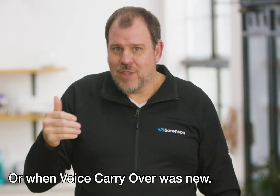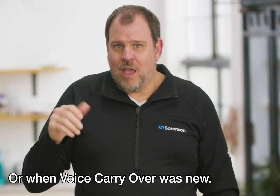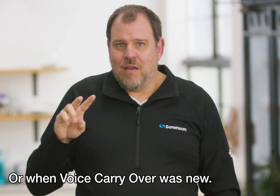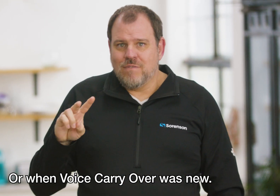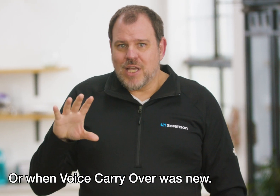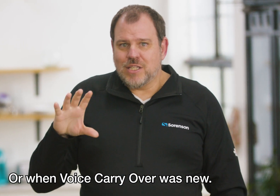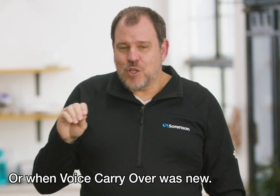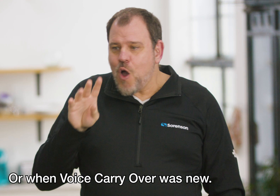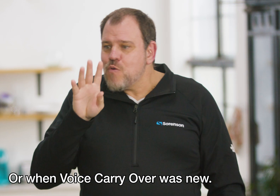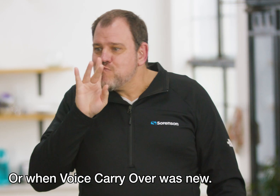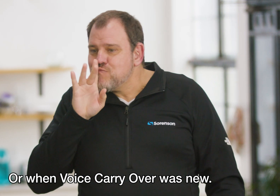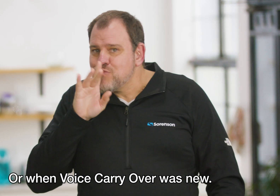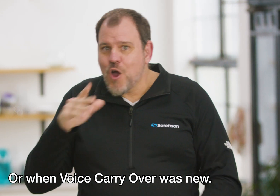Or when voice carryover was new?